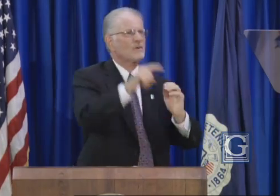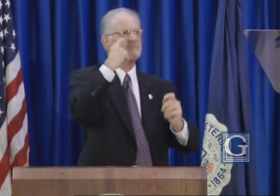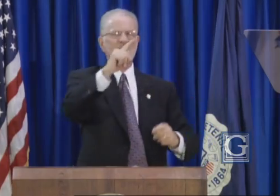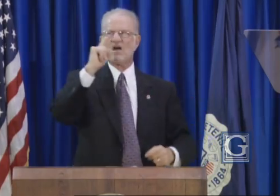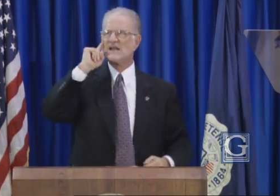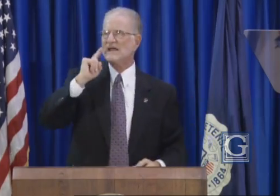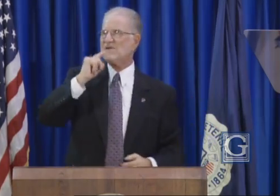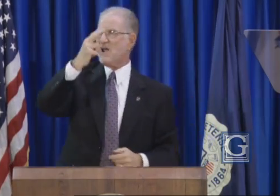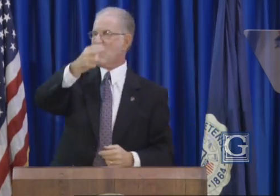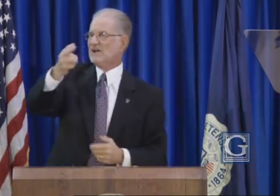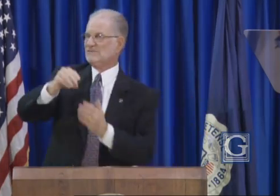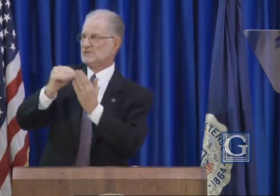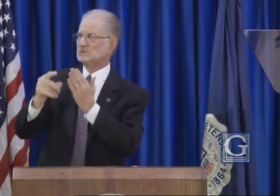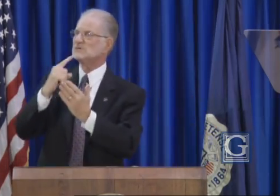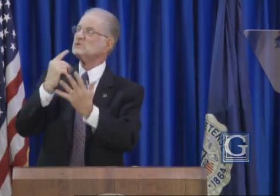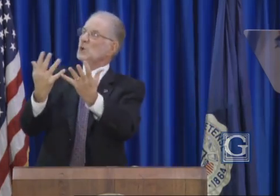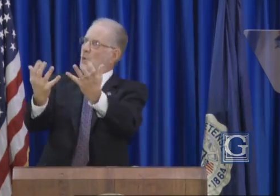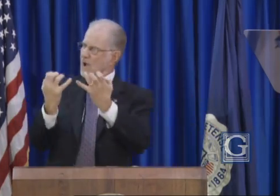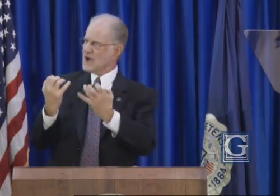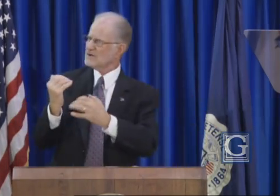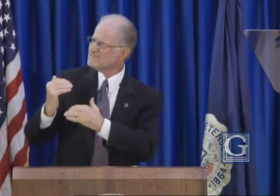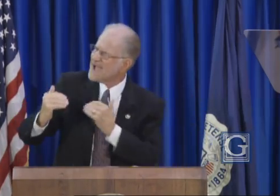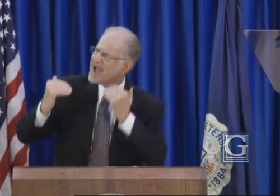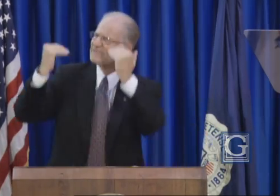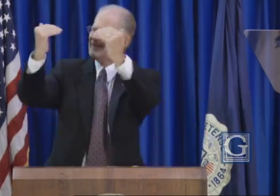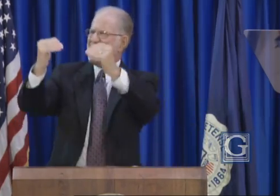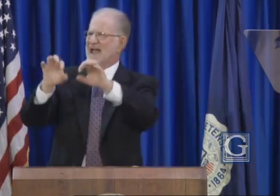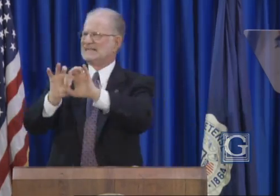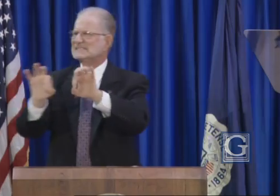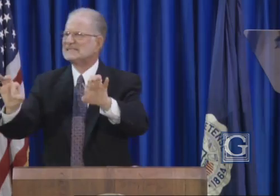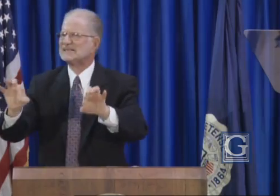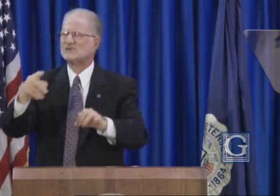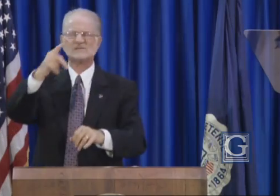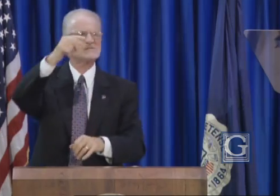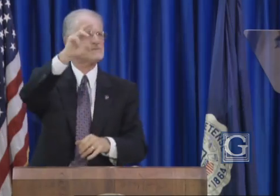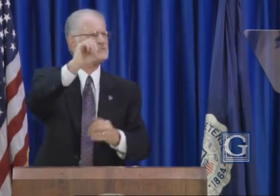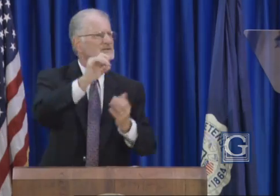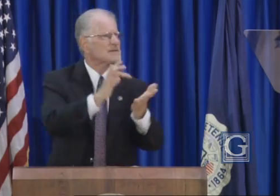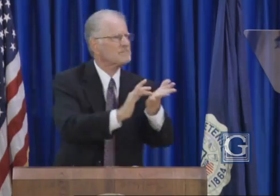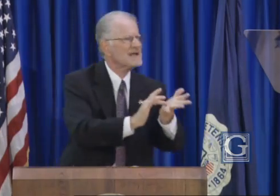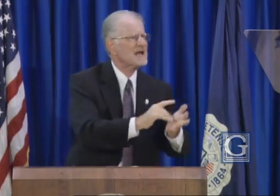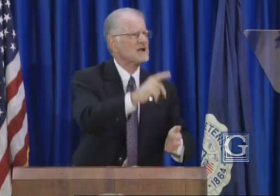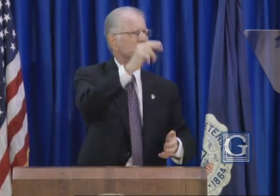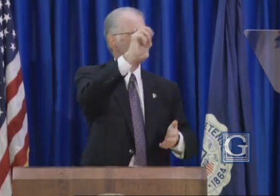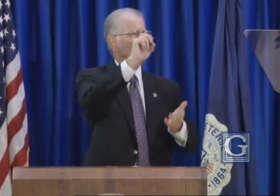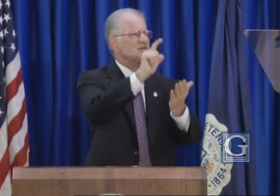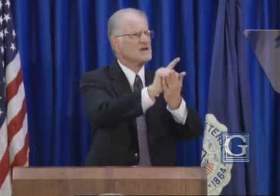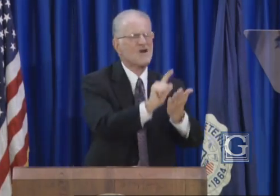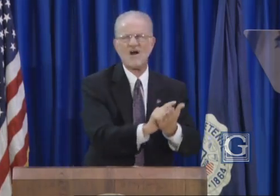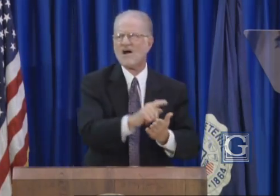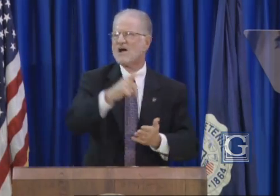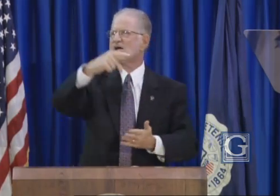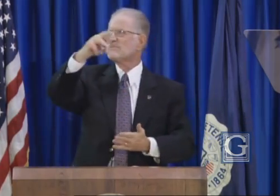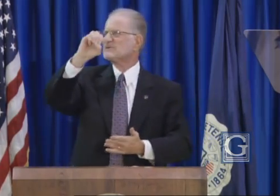Innovative curriculum for deaf and hard of hearing students who want advanced degrees in pre-med,